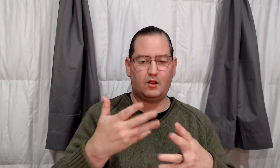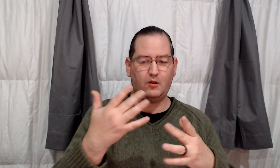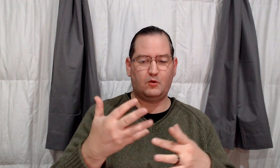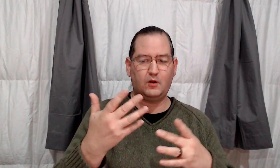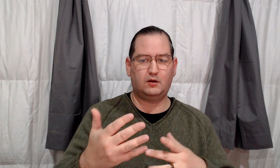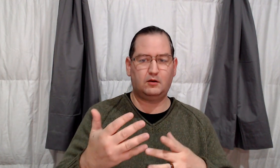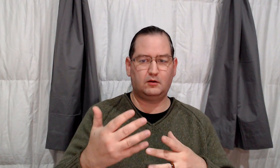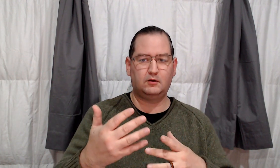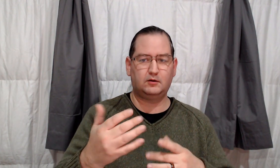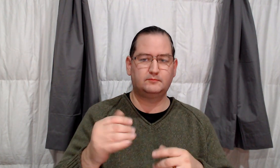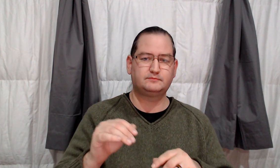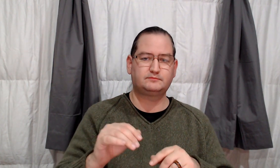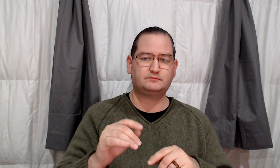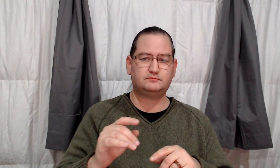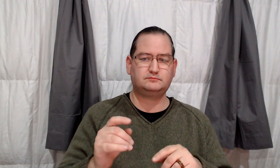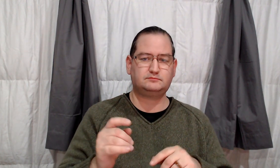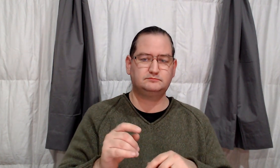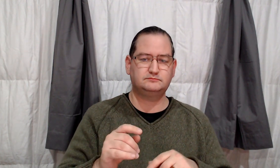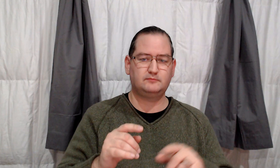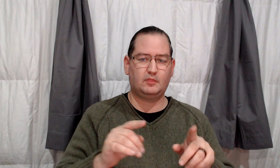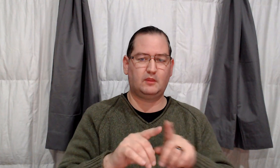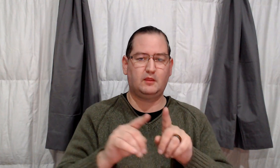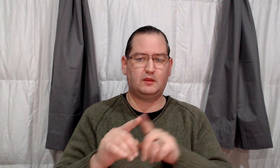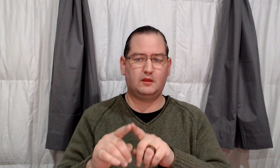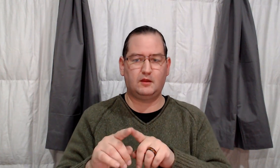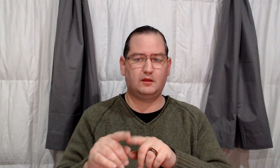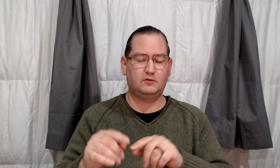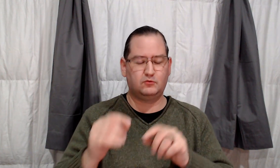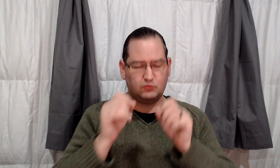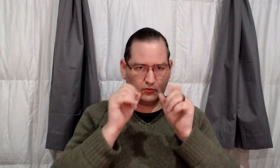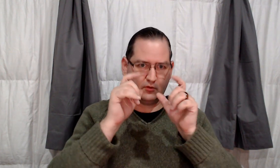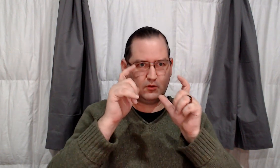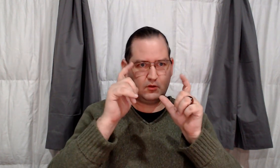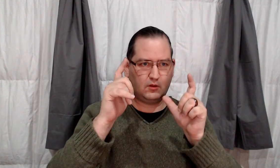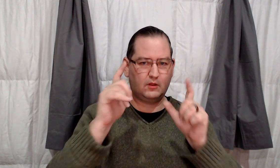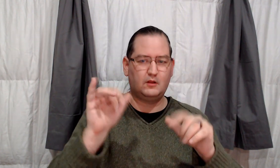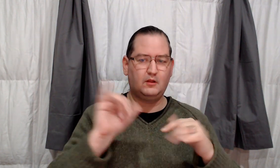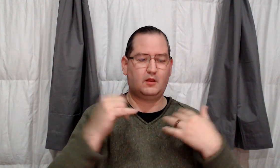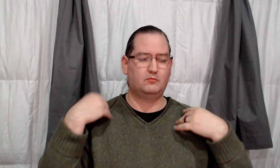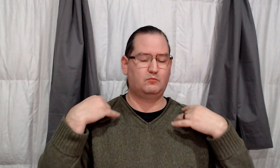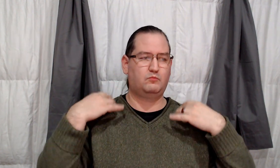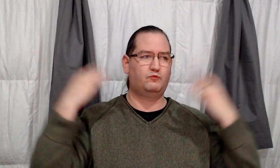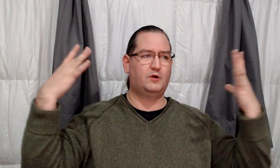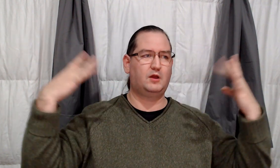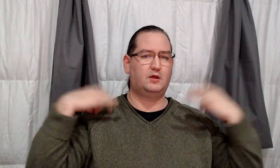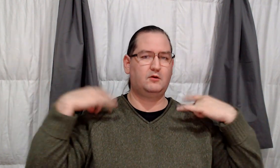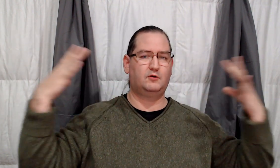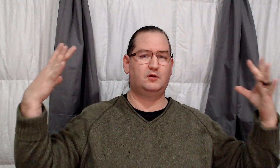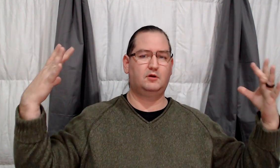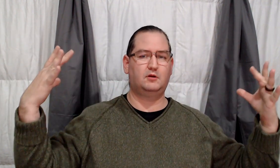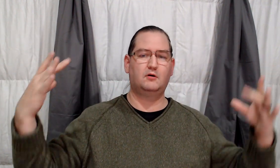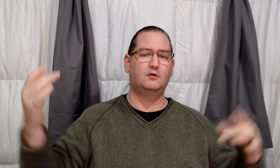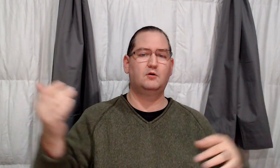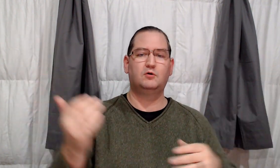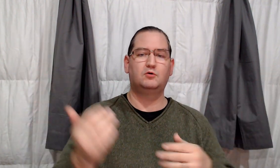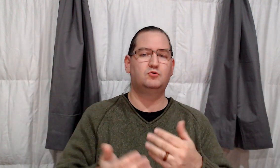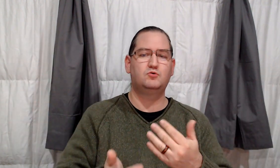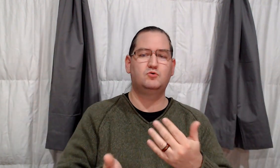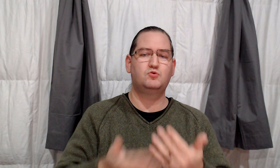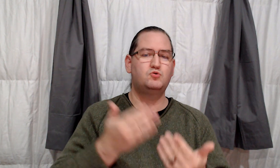blinkers removed. A feeling of freedom you may have never experienced before, a totally new understanding about your